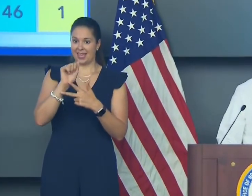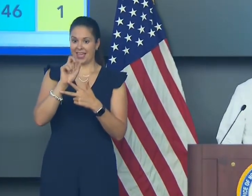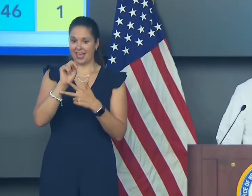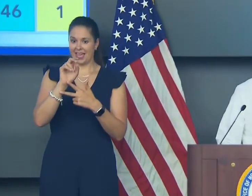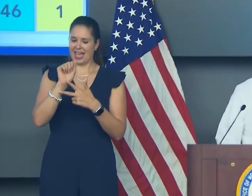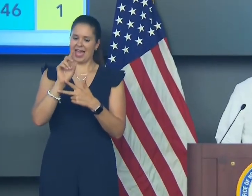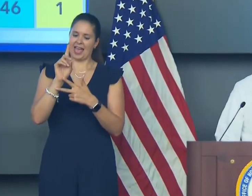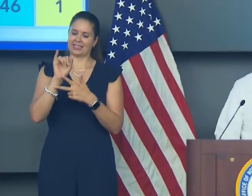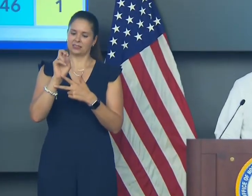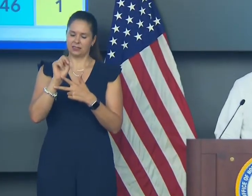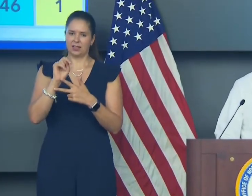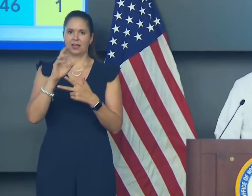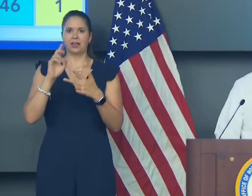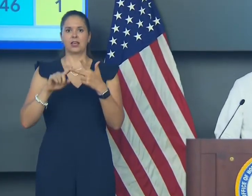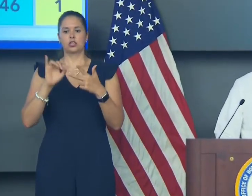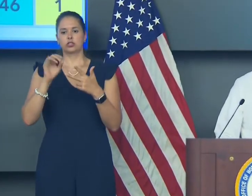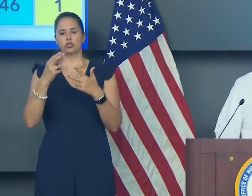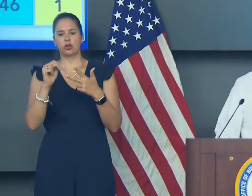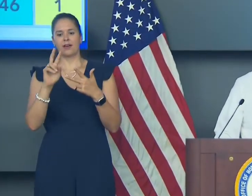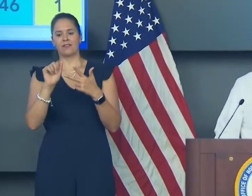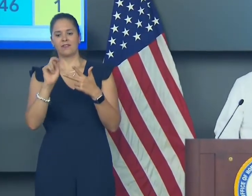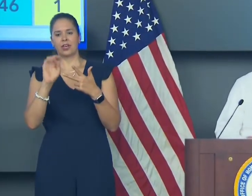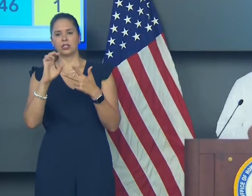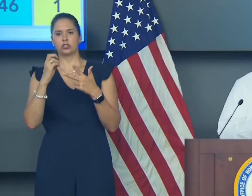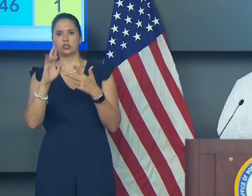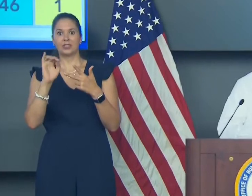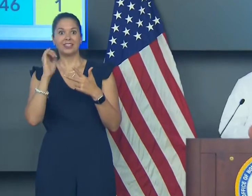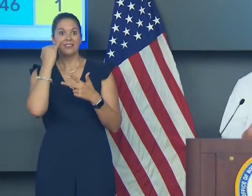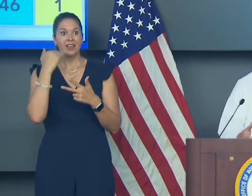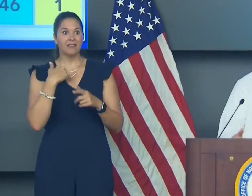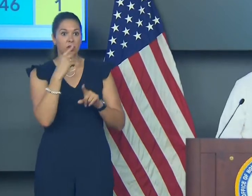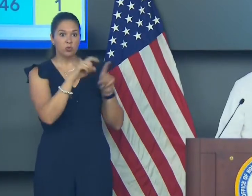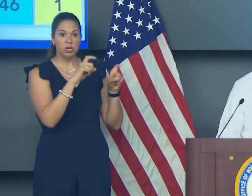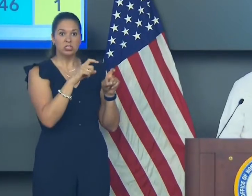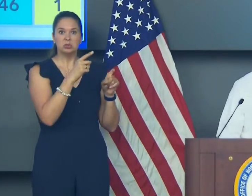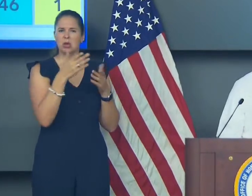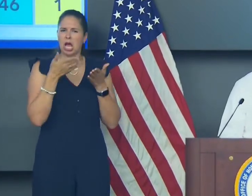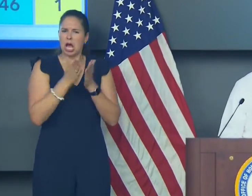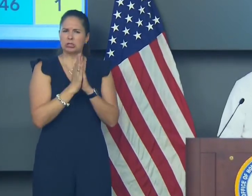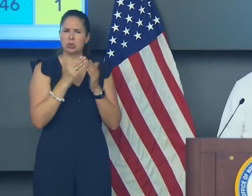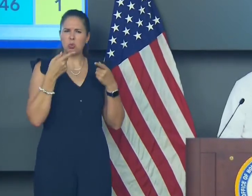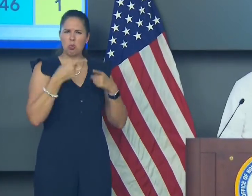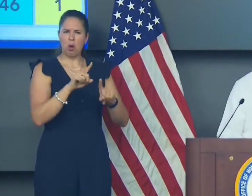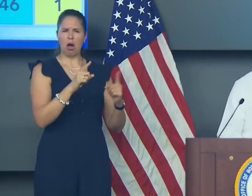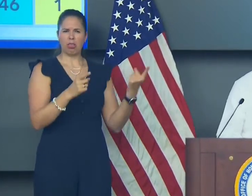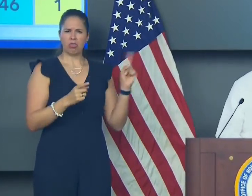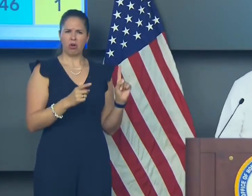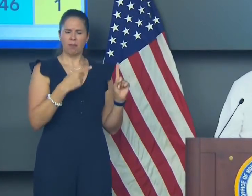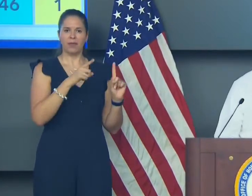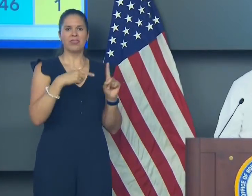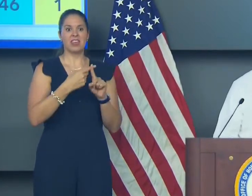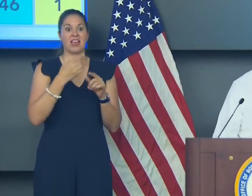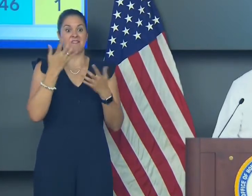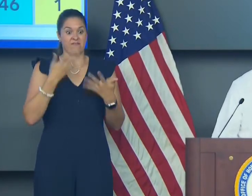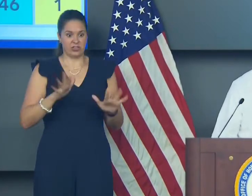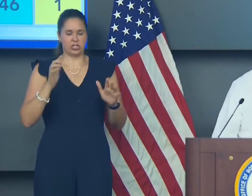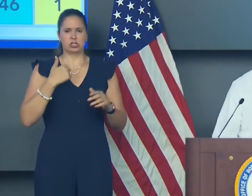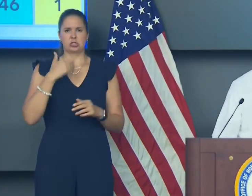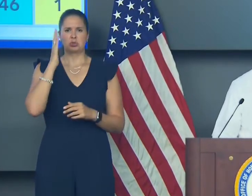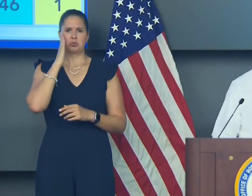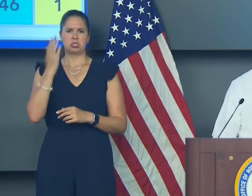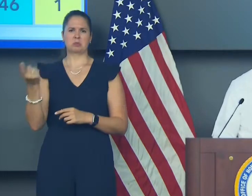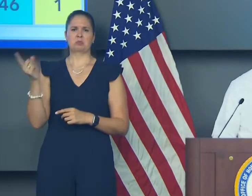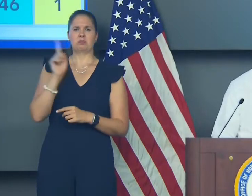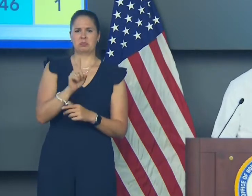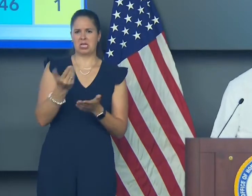and Dr. John Vancheri. If you've got questions for them, please ask them while they're up. I'll come up on the back side of their